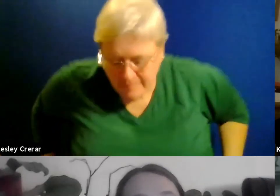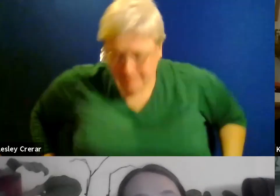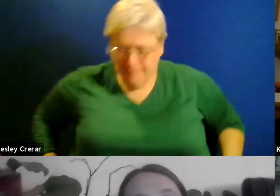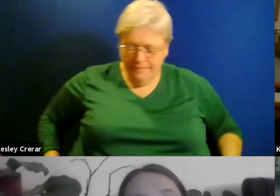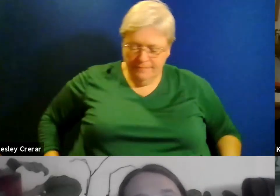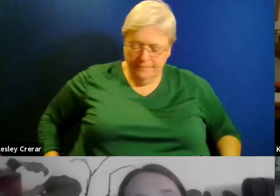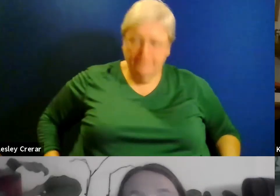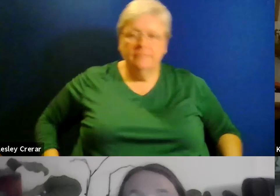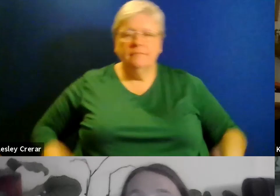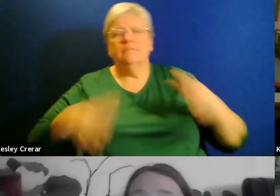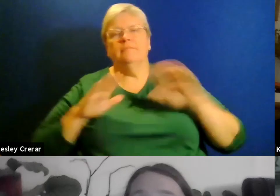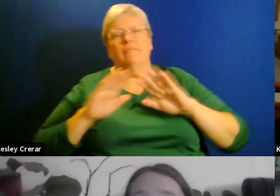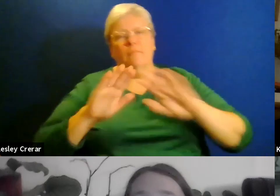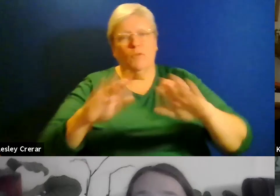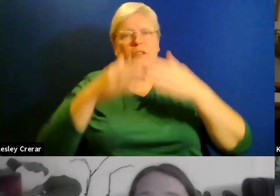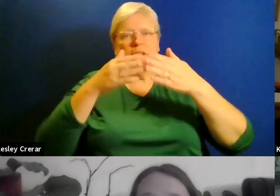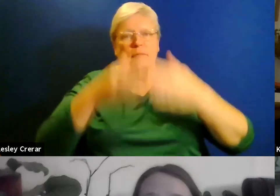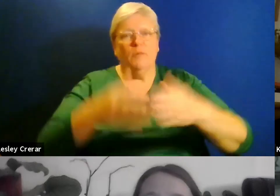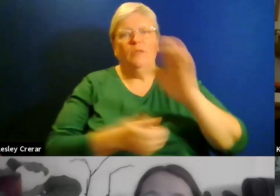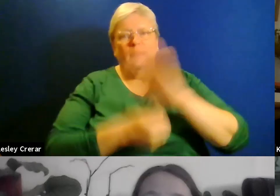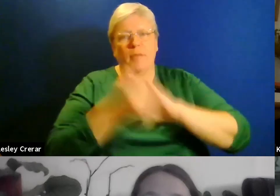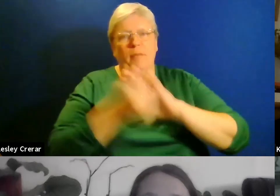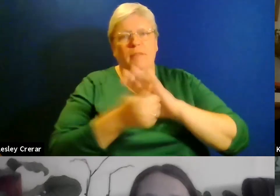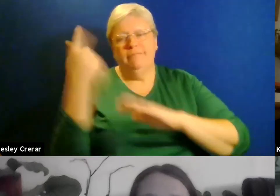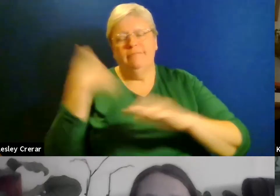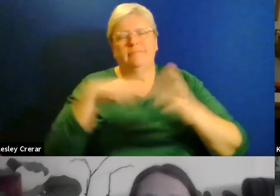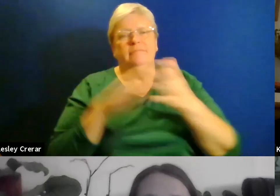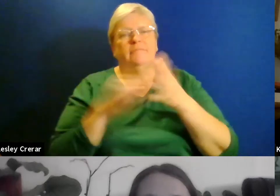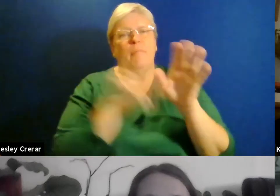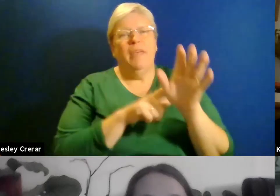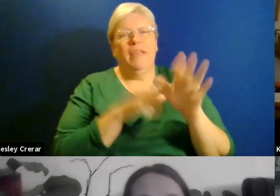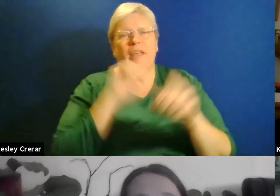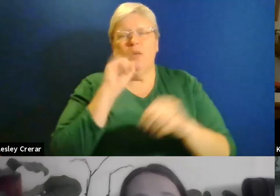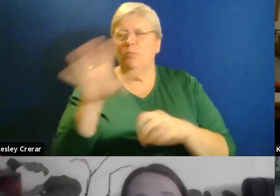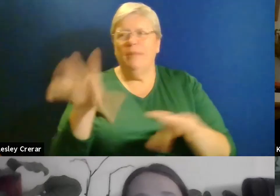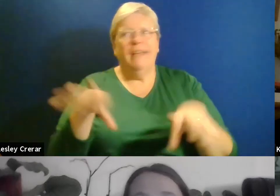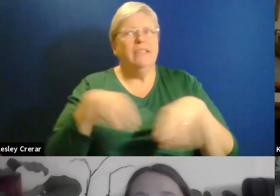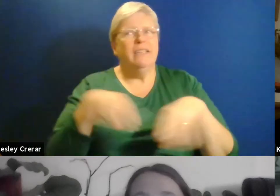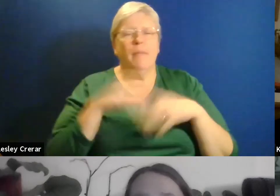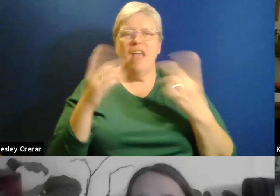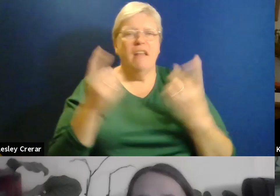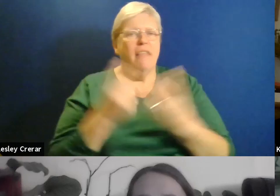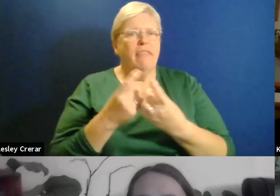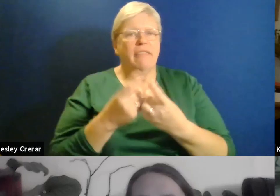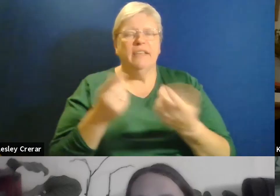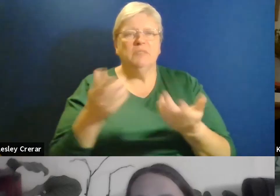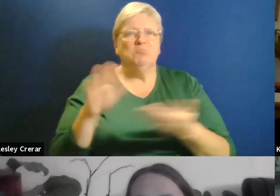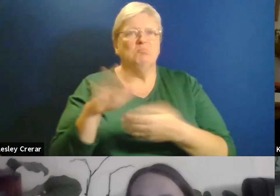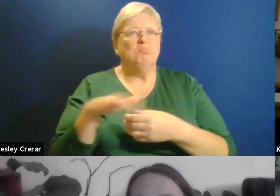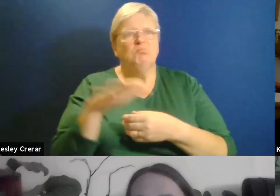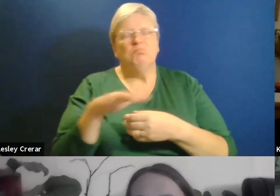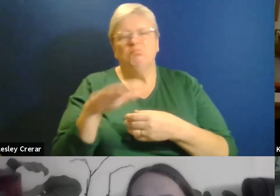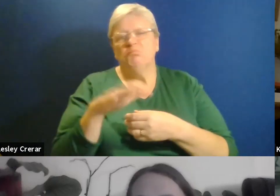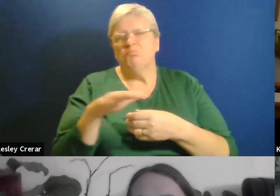out the boat, because we published an issue in May, we won't be taking submissions now for, I think it'll be